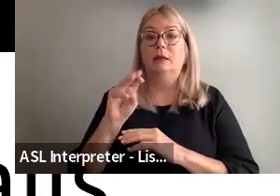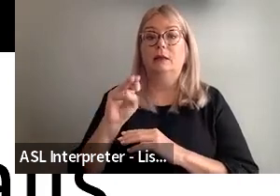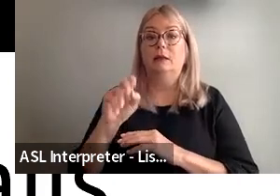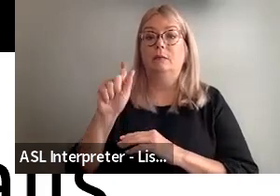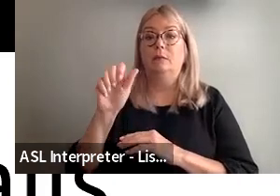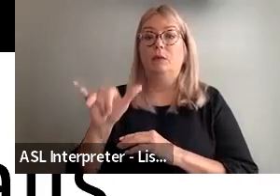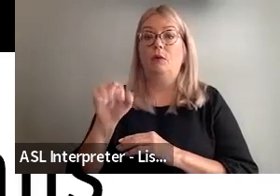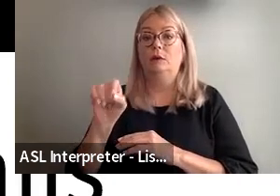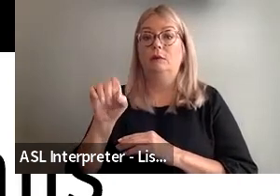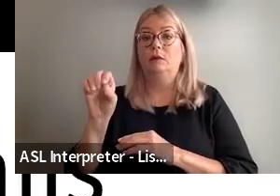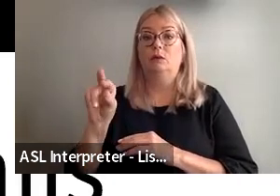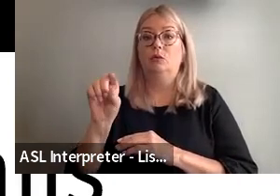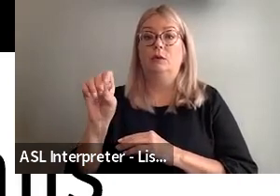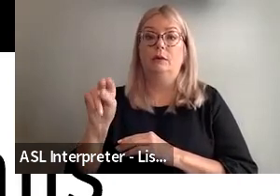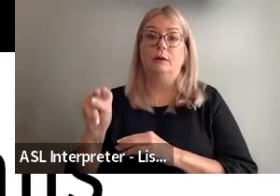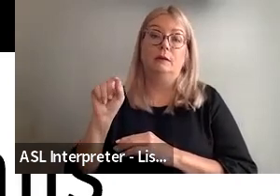communications@employ.oregon.gov.